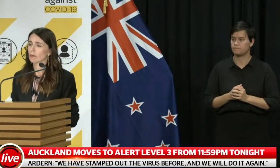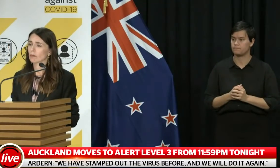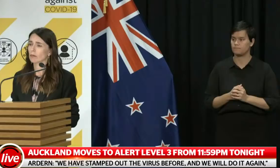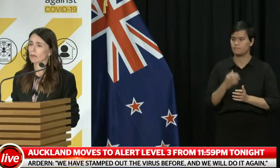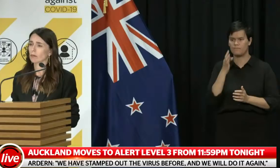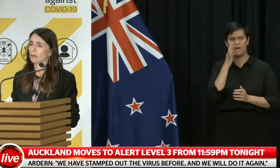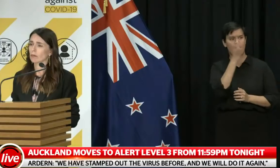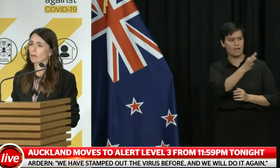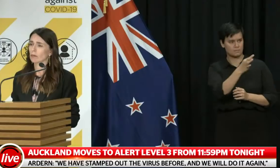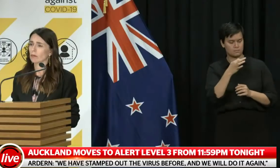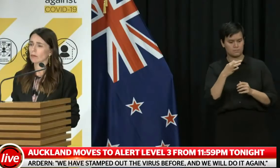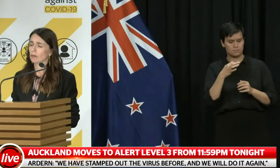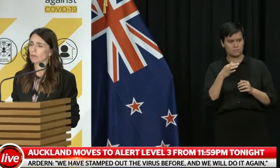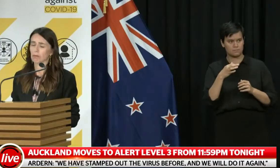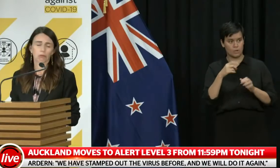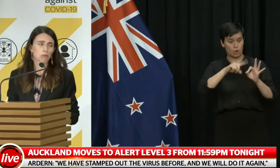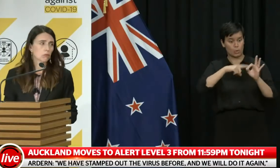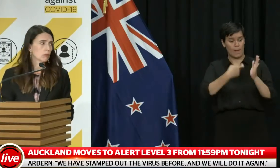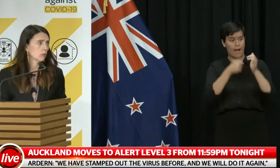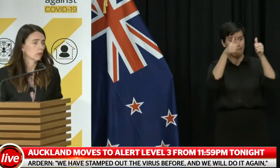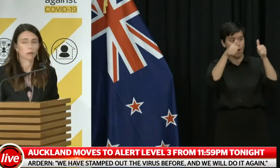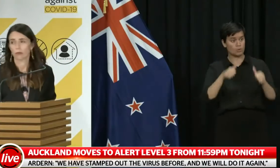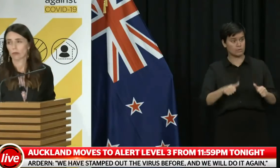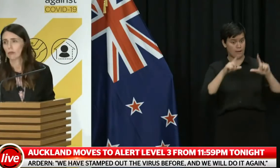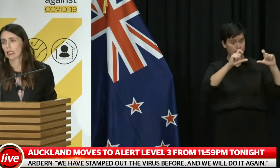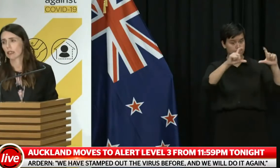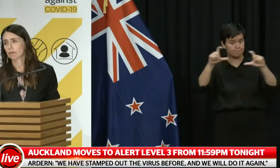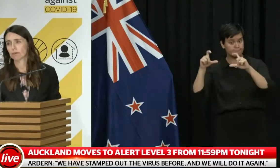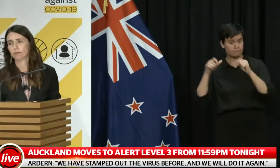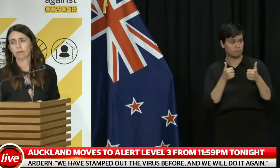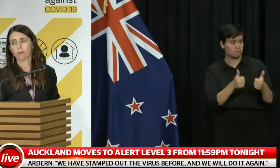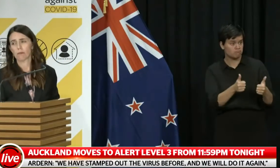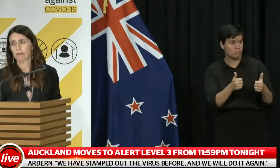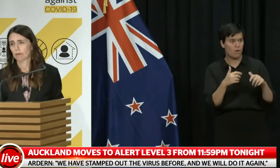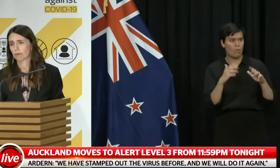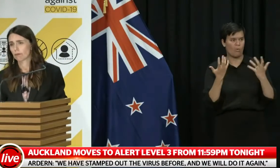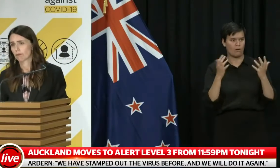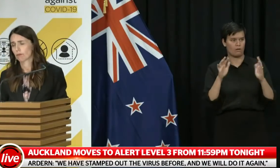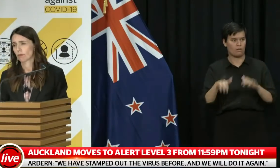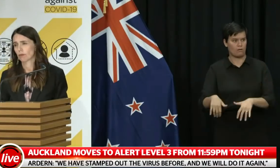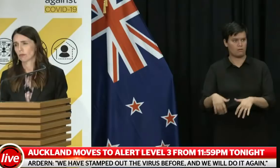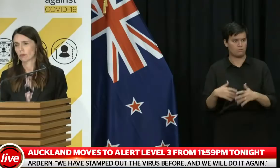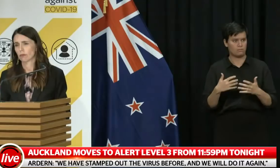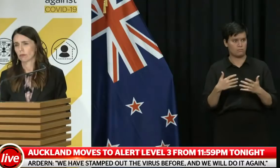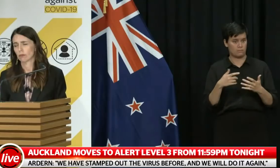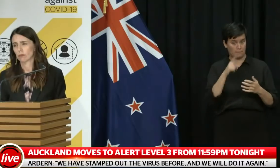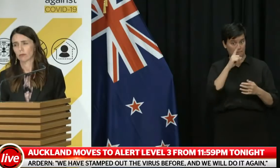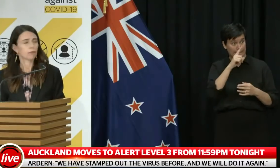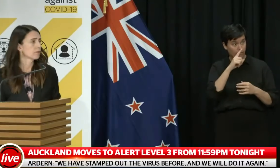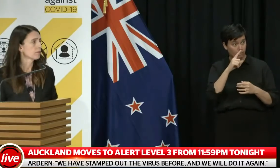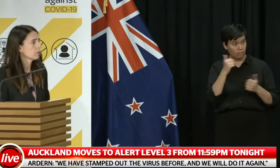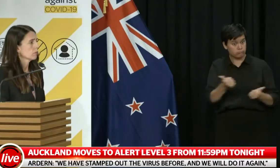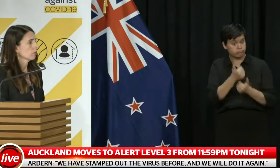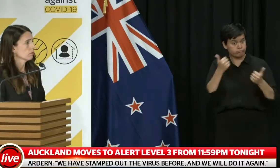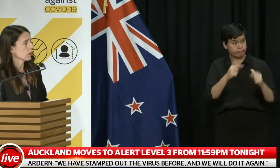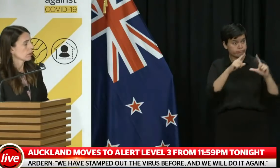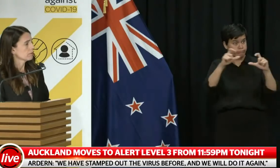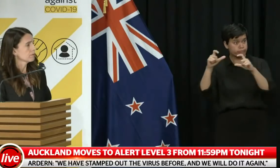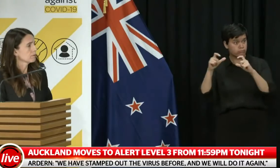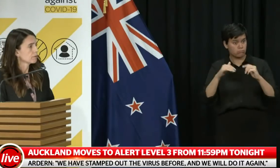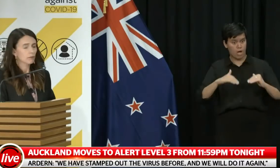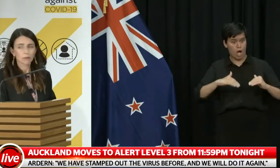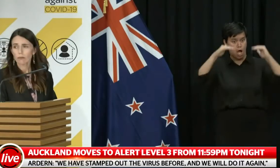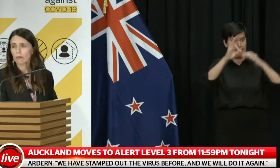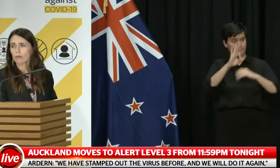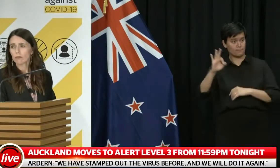scanning has been in a lot of these places? I think it's probably a bit early to tell that, but presumably that would go a long way to ensuring people can get